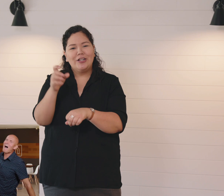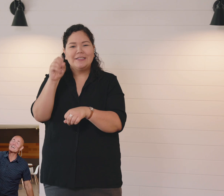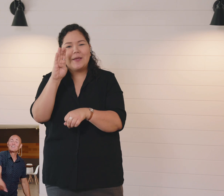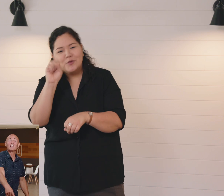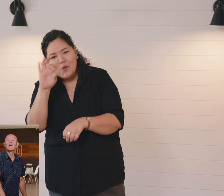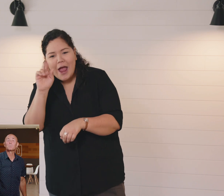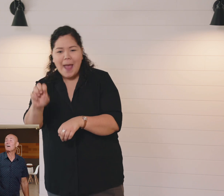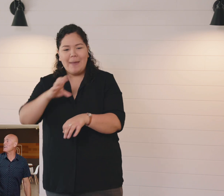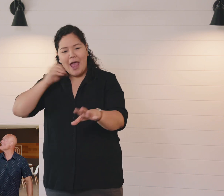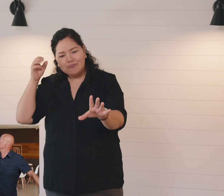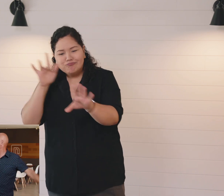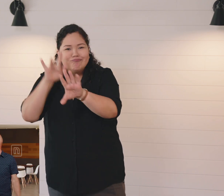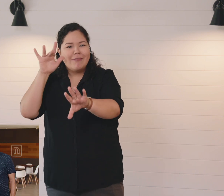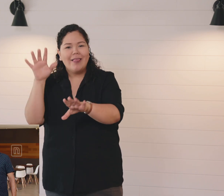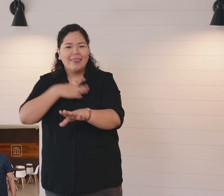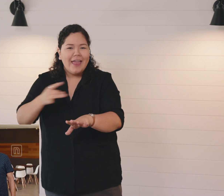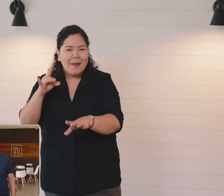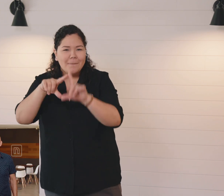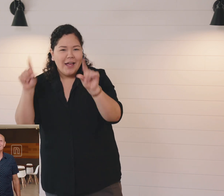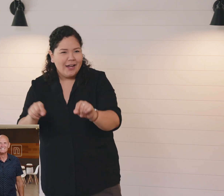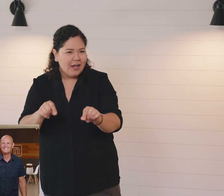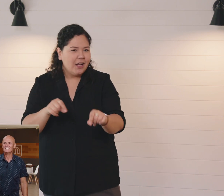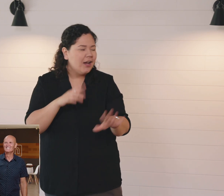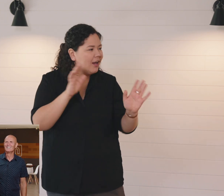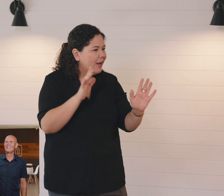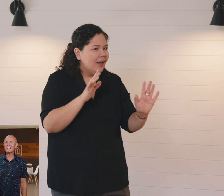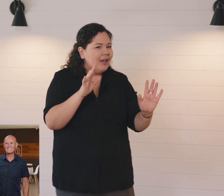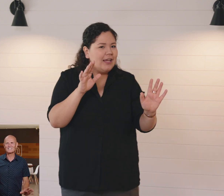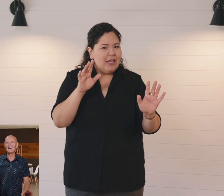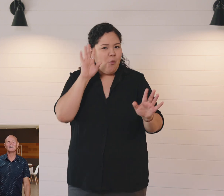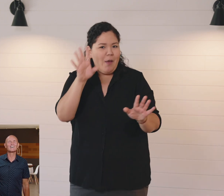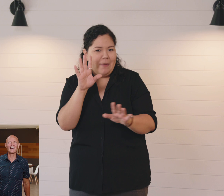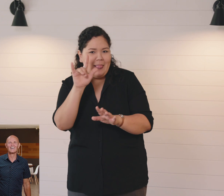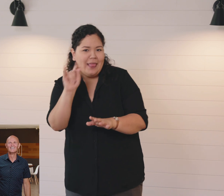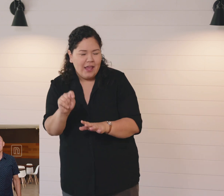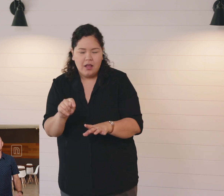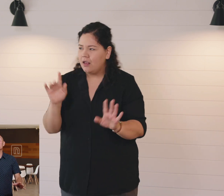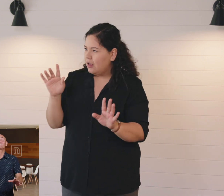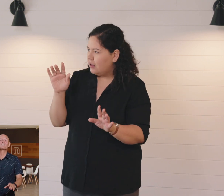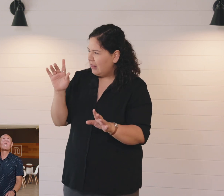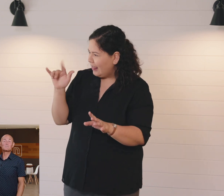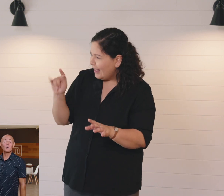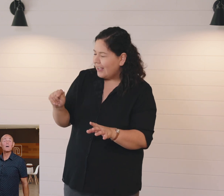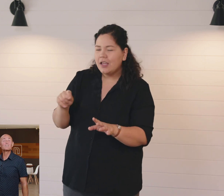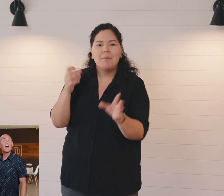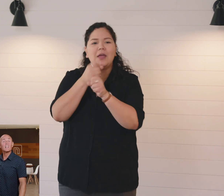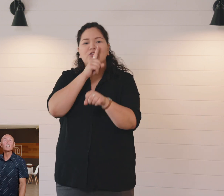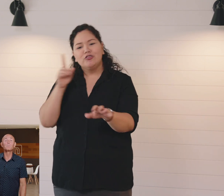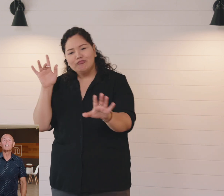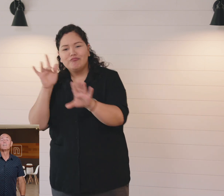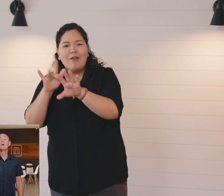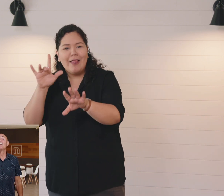and smash that like button, and it'll be lit up, buddy. Lit, just lit. Lit, just lit, okay. And make sure you subscribe to